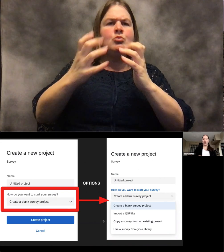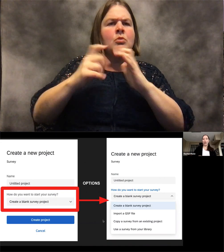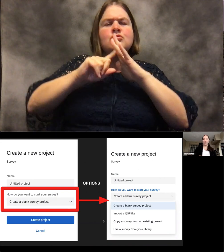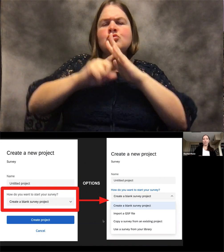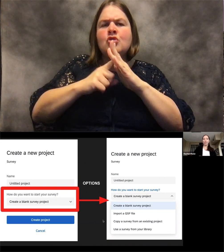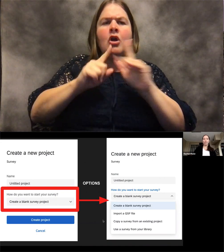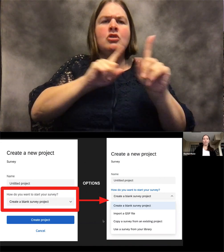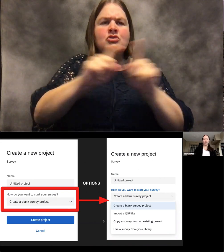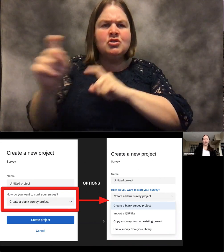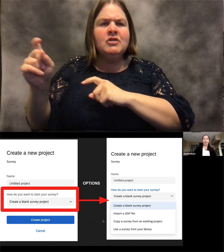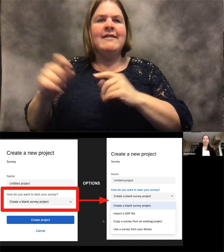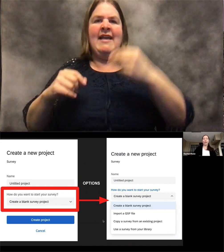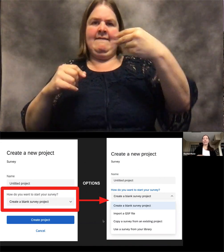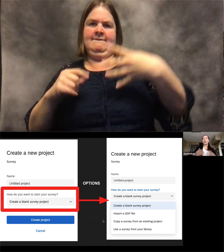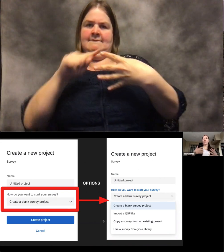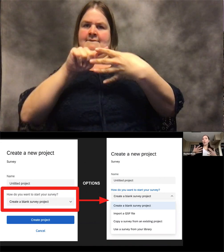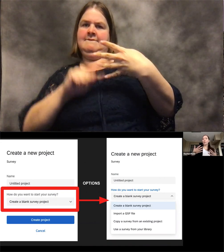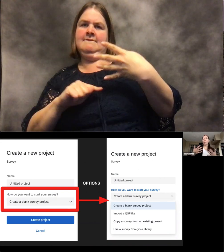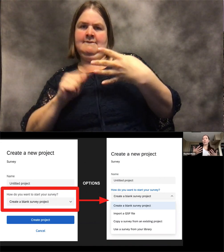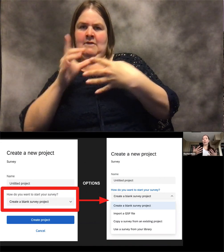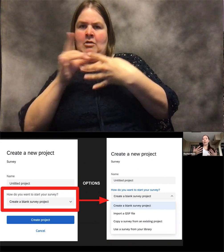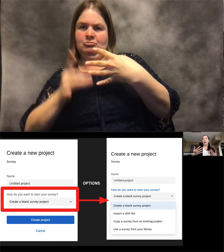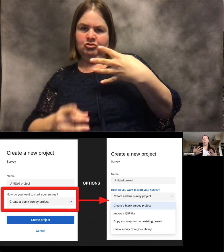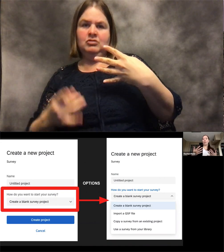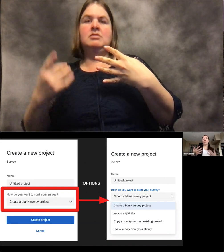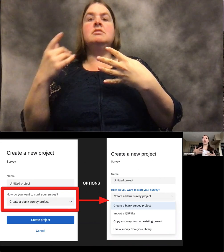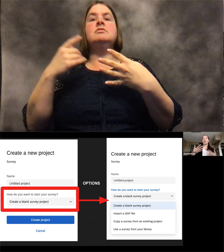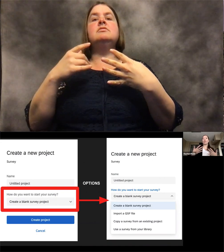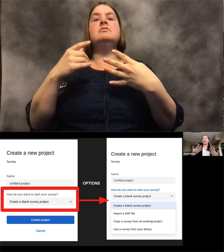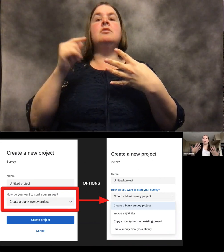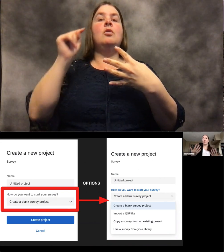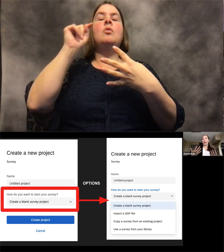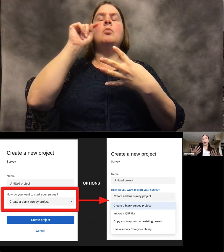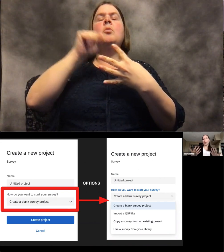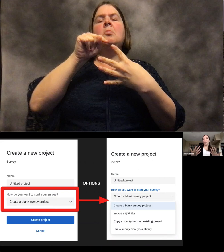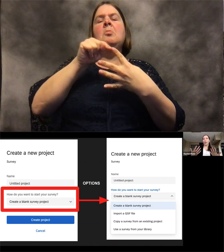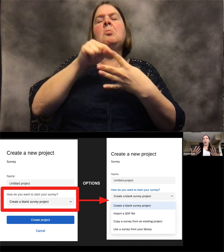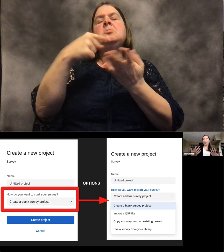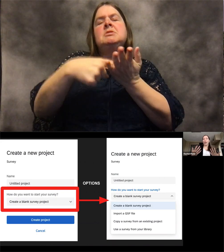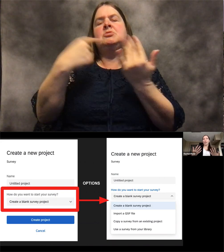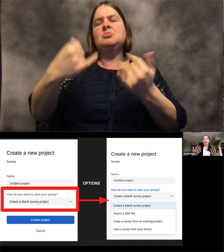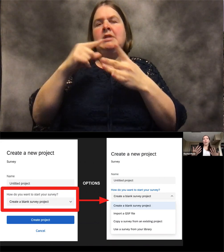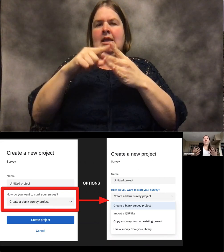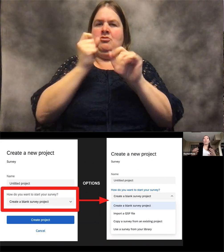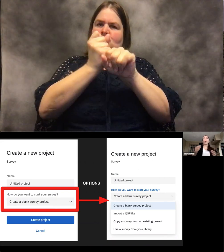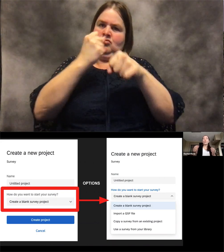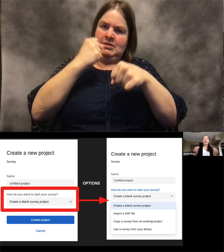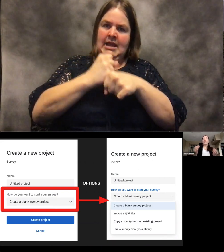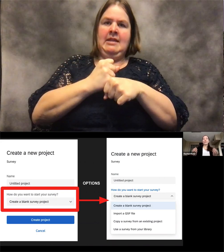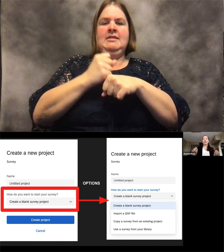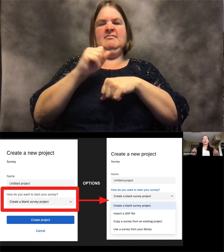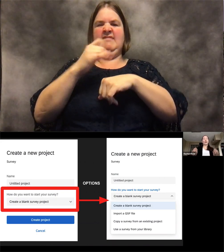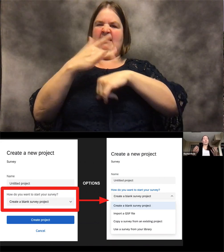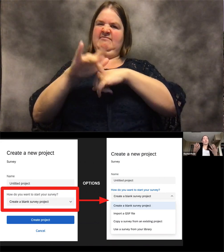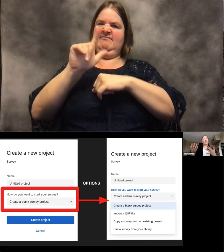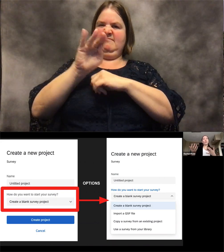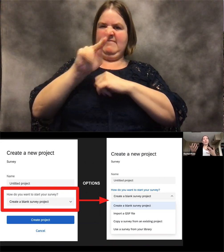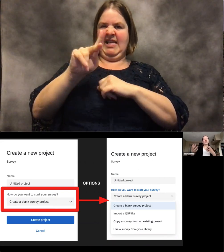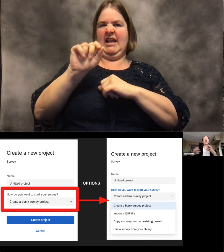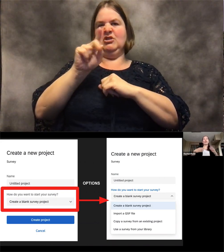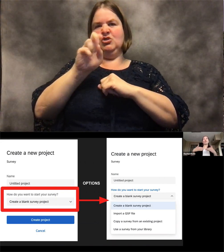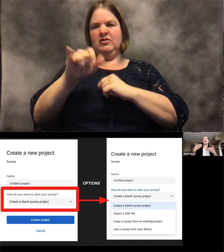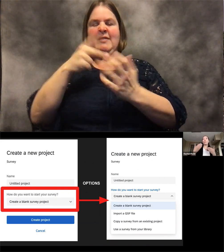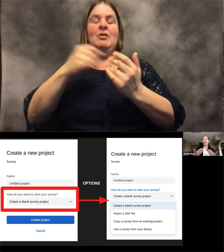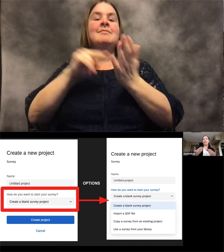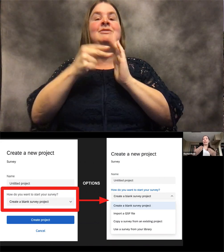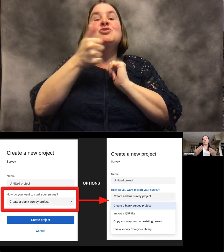that survey. And so the first one that we're going to go through is creating a blank survey project, where you're picking different types of